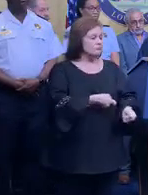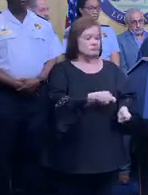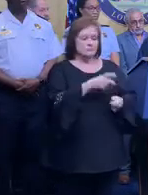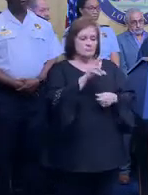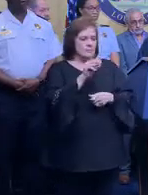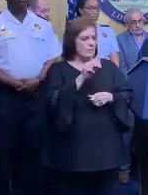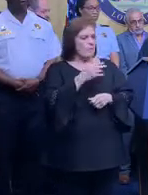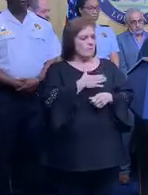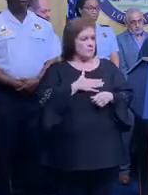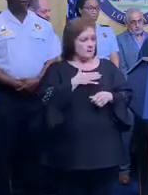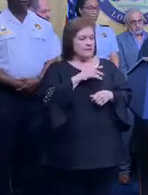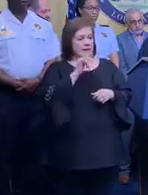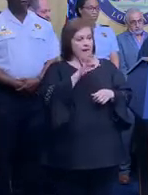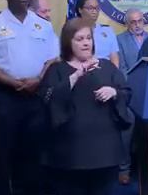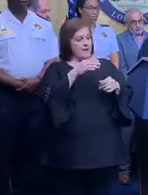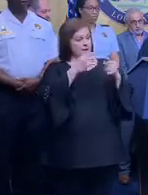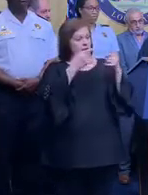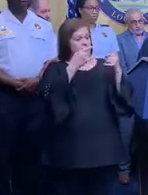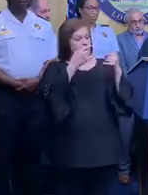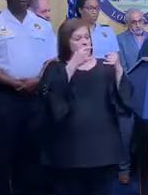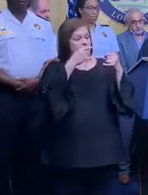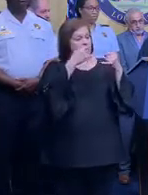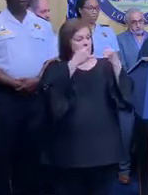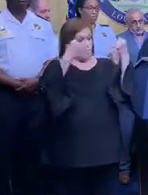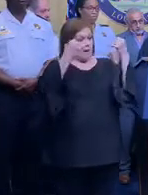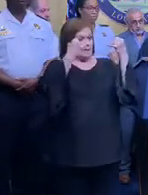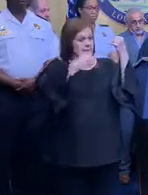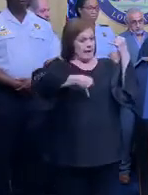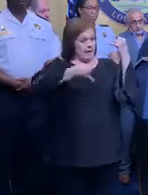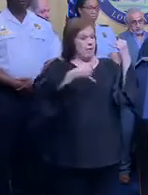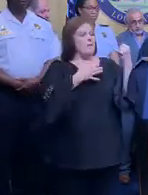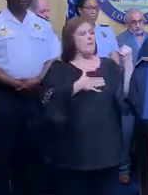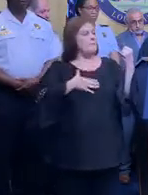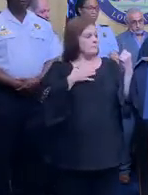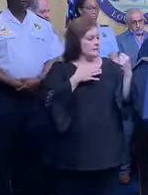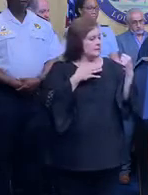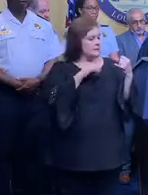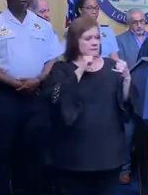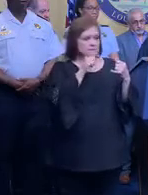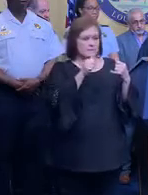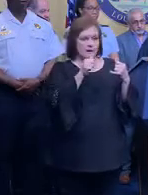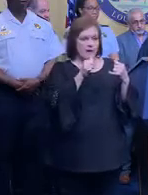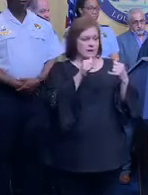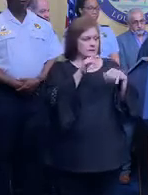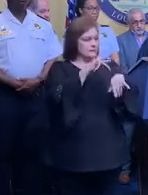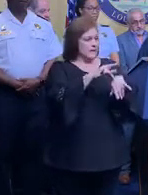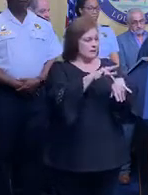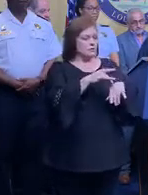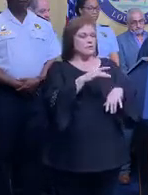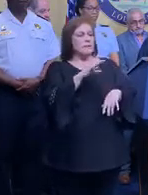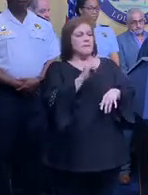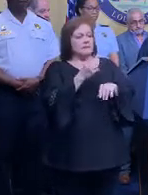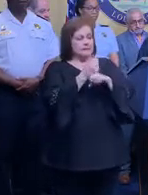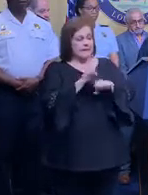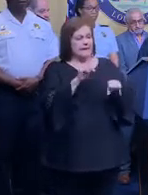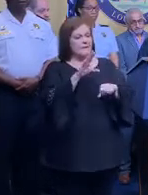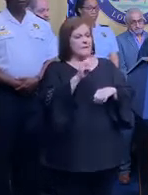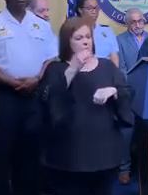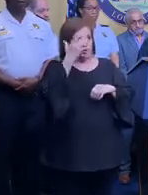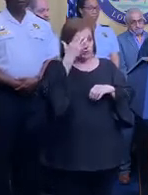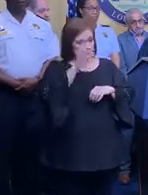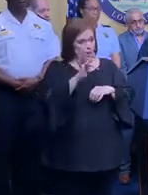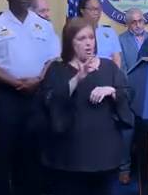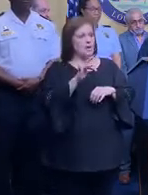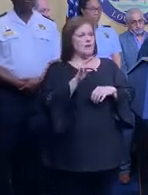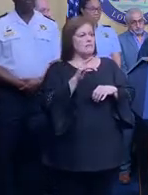a power line that has energy going to it, please stay away. As everyone has said, be safe, be smart